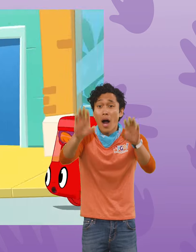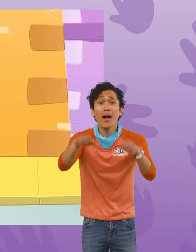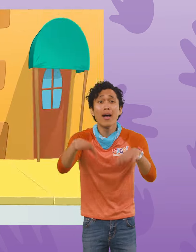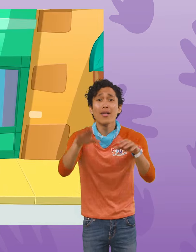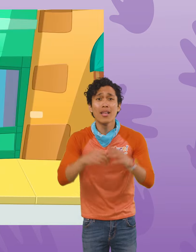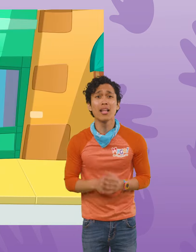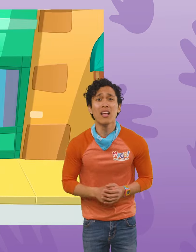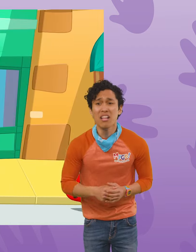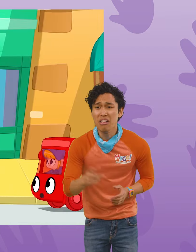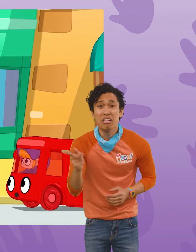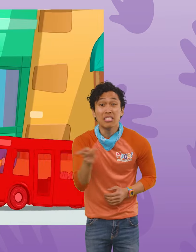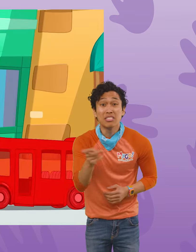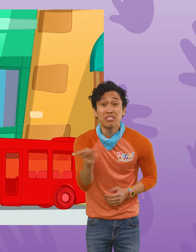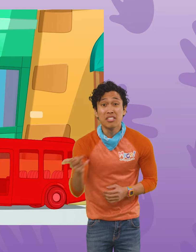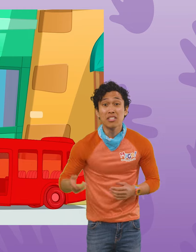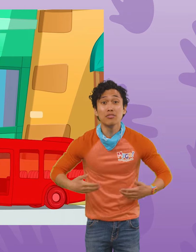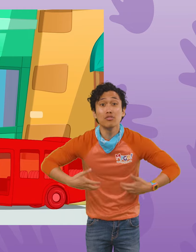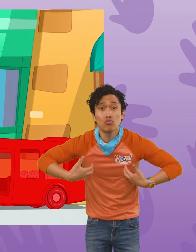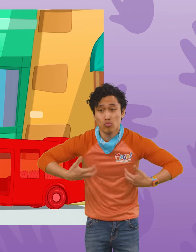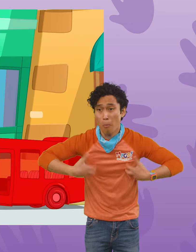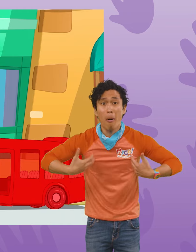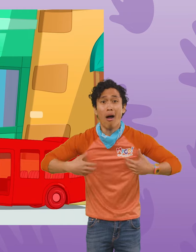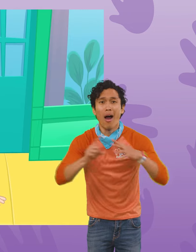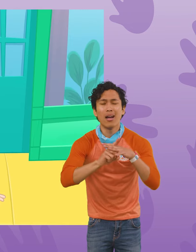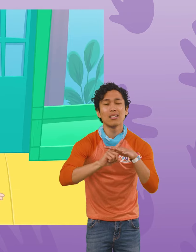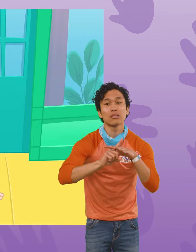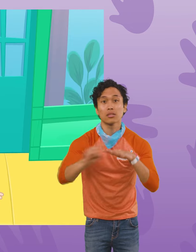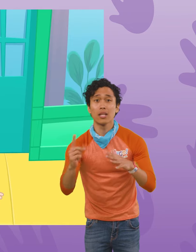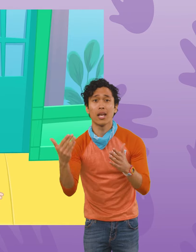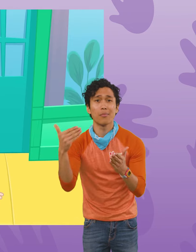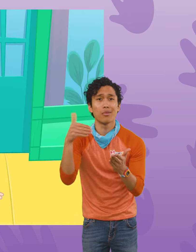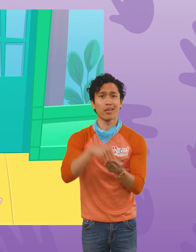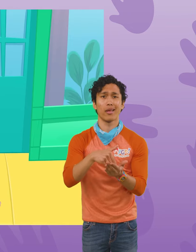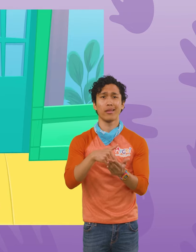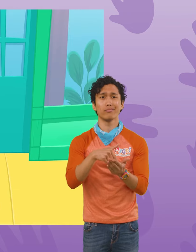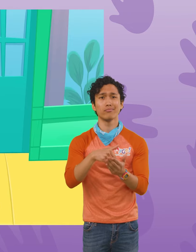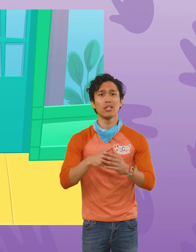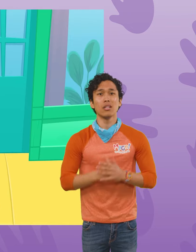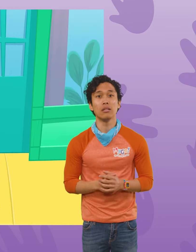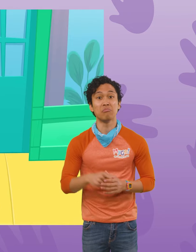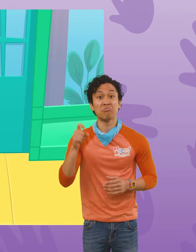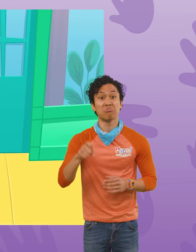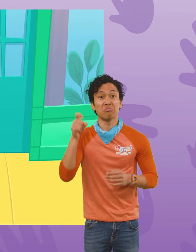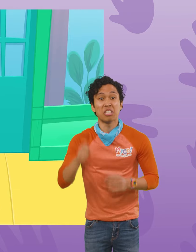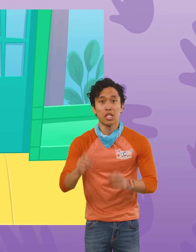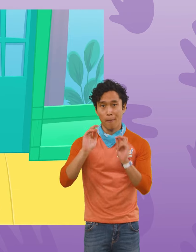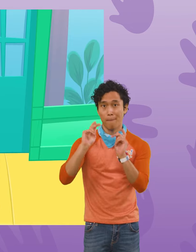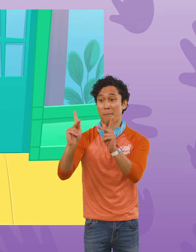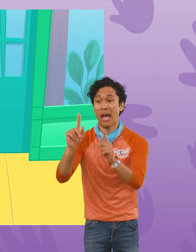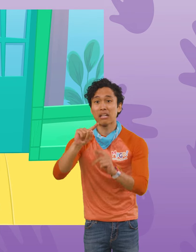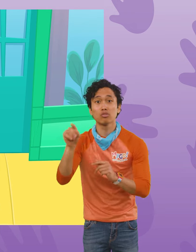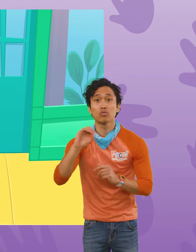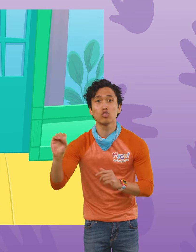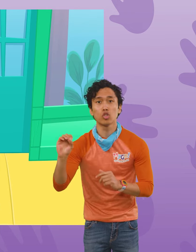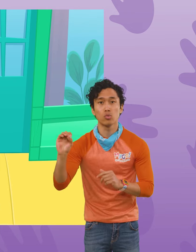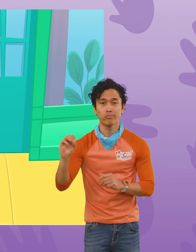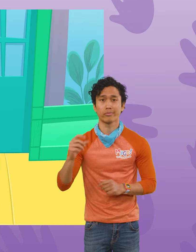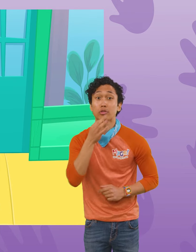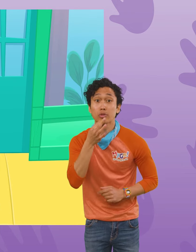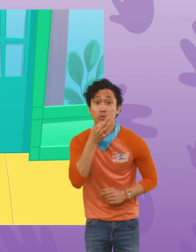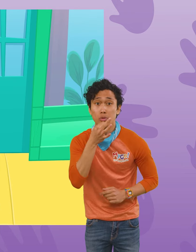Hi, Mila and Morphle. These two monkeys got away again and need to get back to the zoo as soon